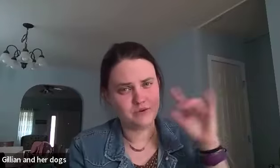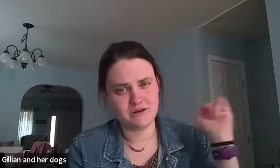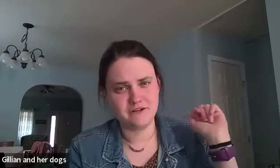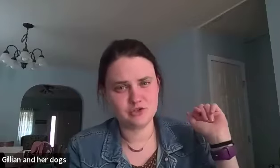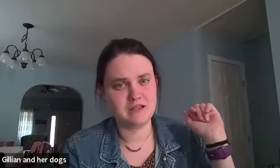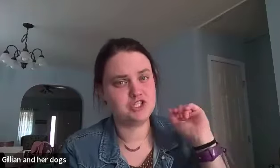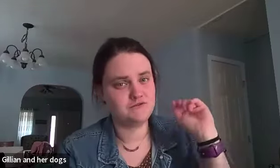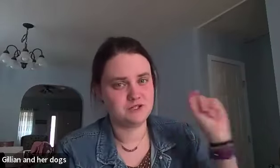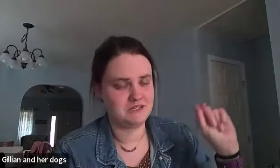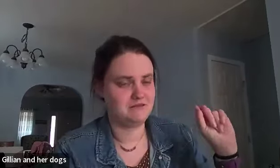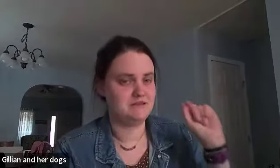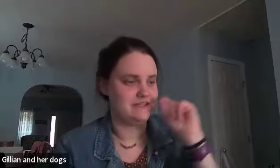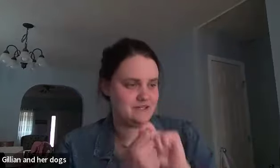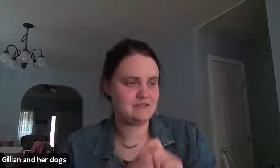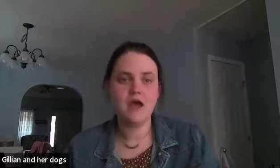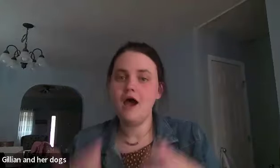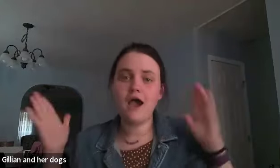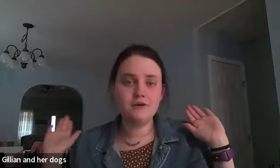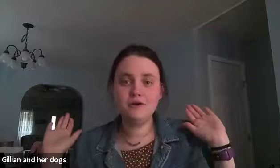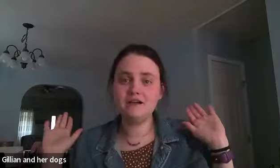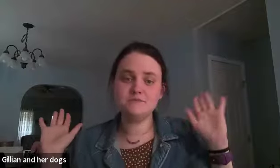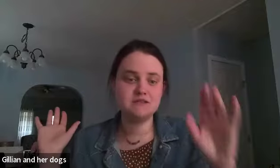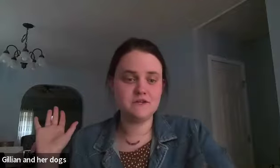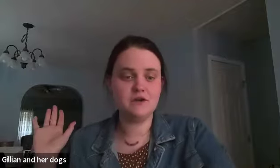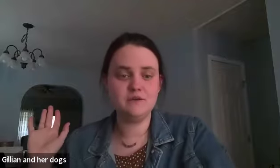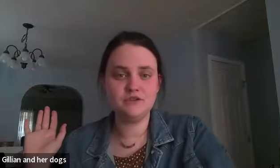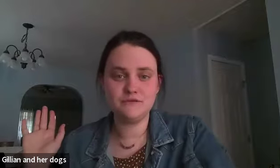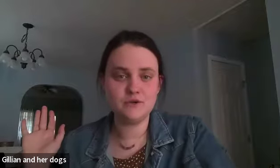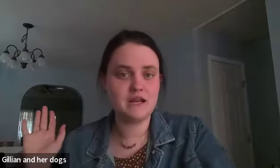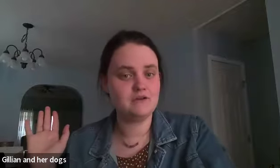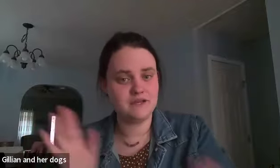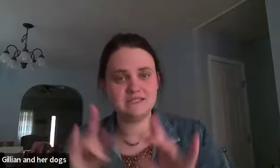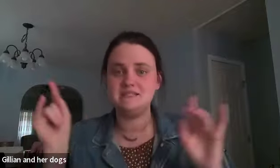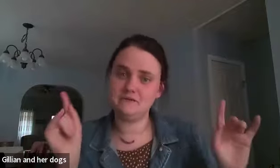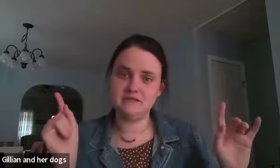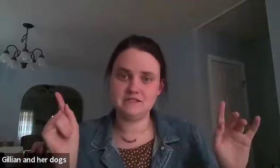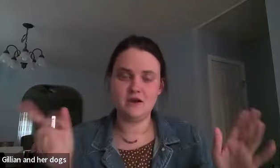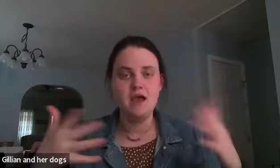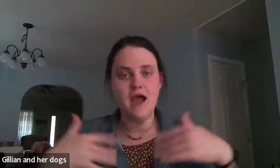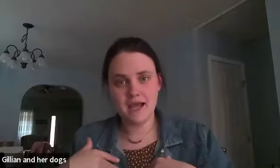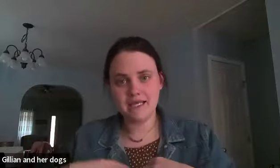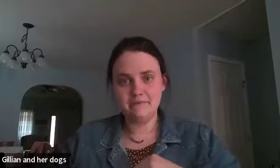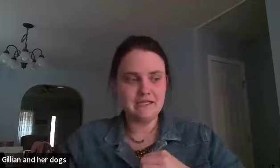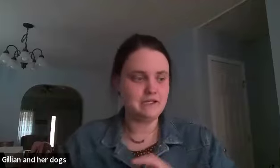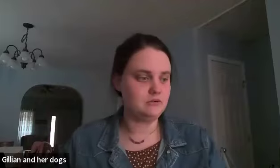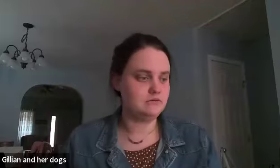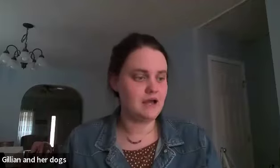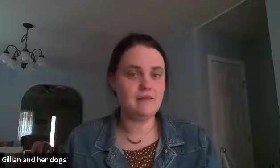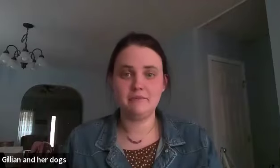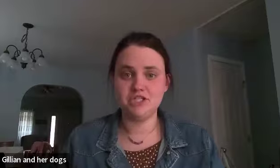would want to fingerspell it just for specifics. I don't know how specific y'all get with your food and how fancy and different things are. I like my